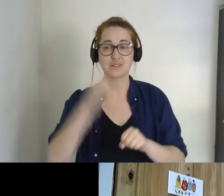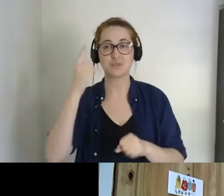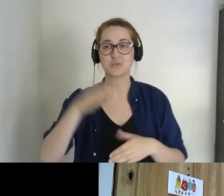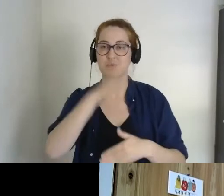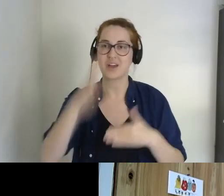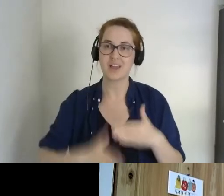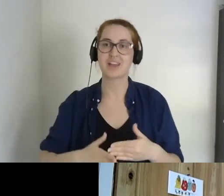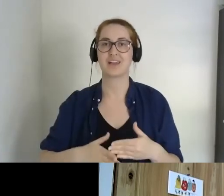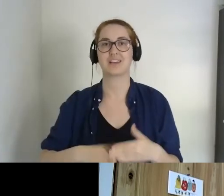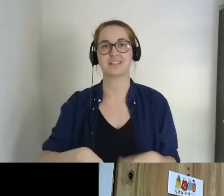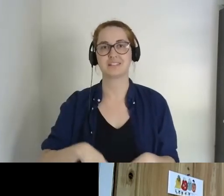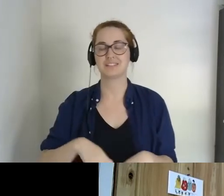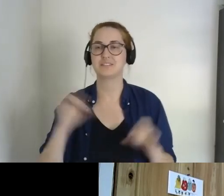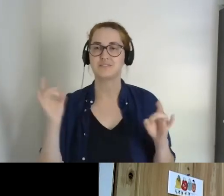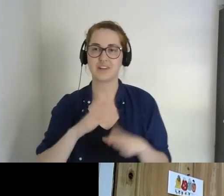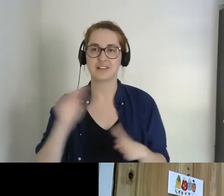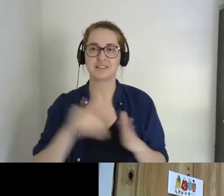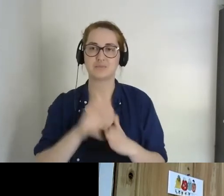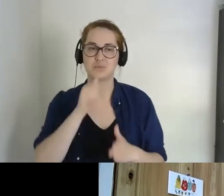Against Women with Disabilities.